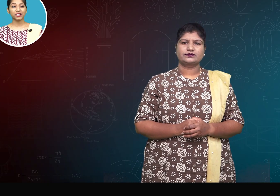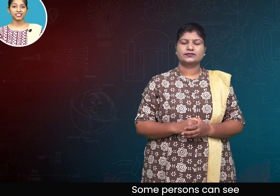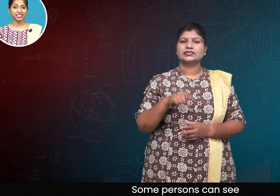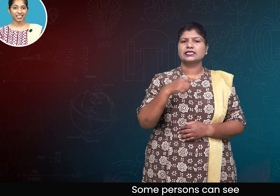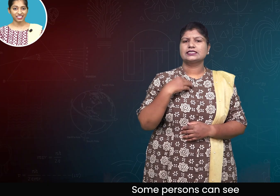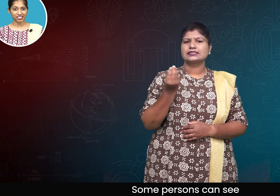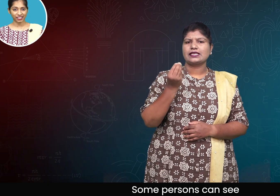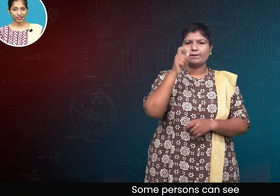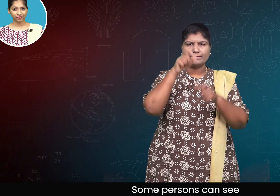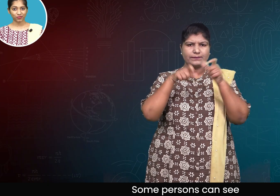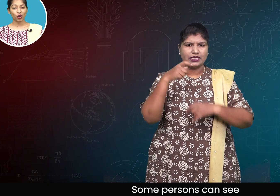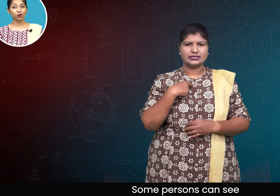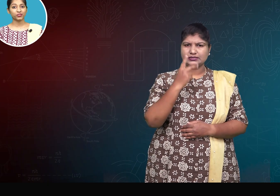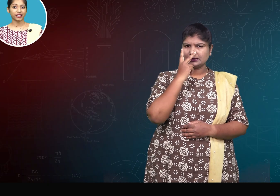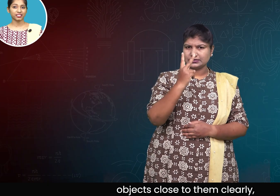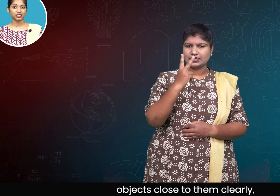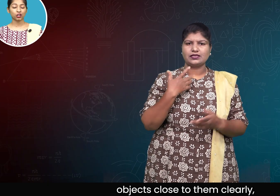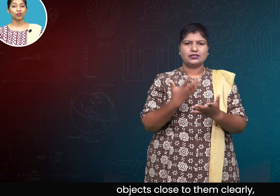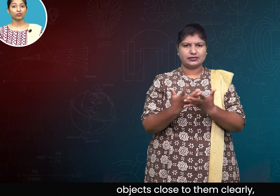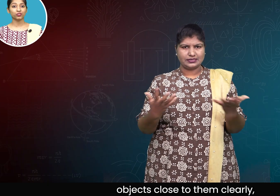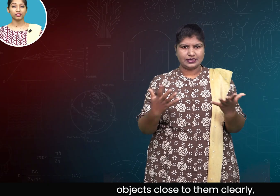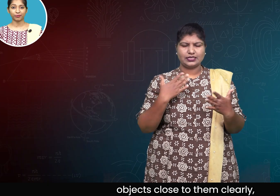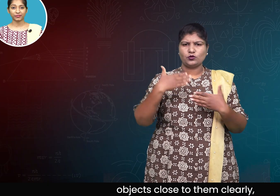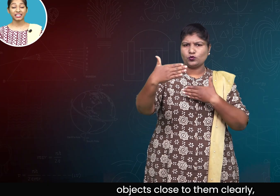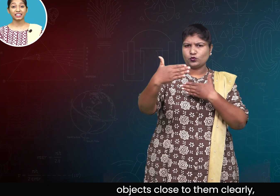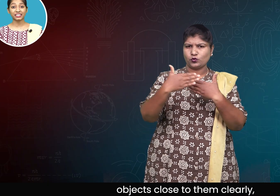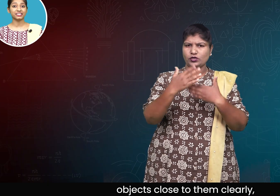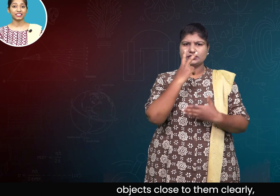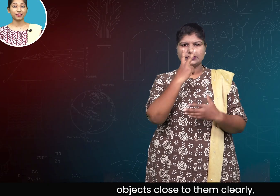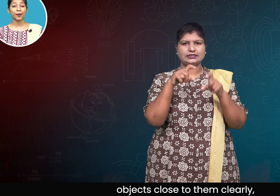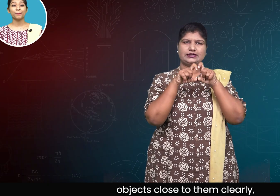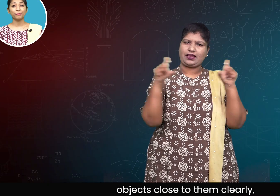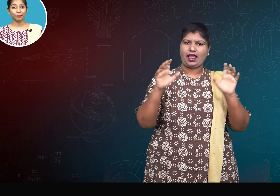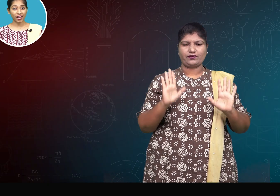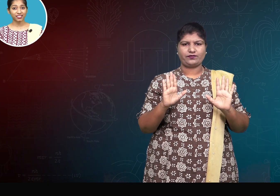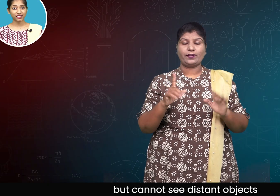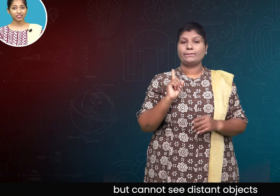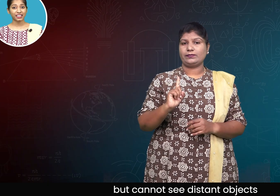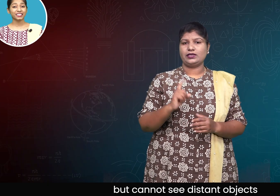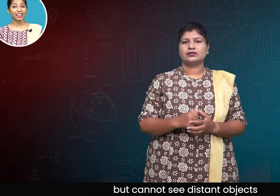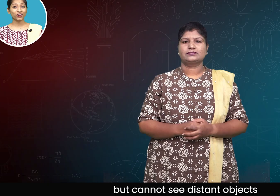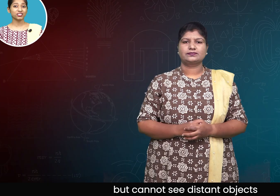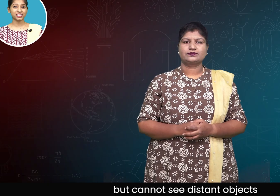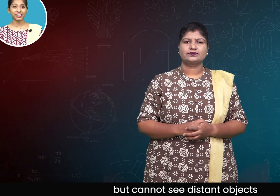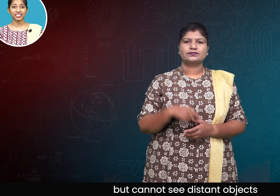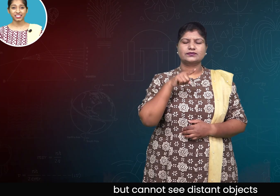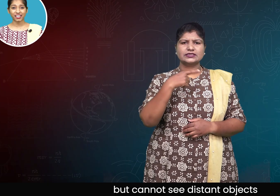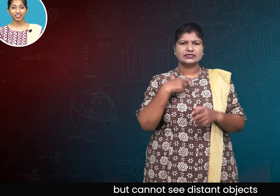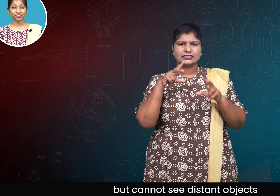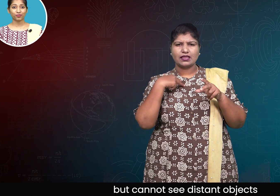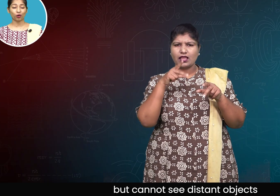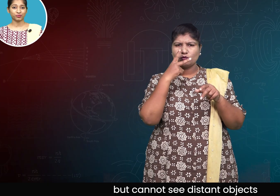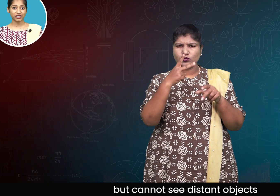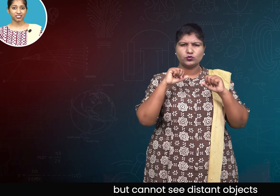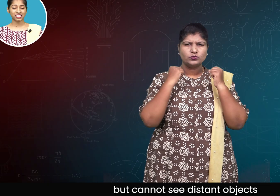Some persons can see objects close to them clearly, but cannot see